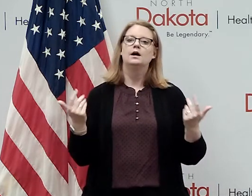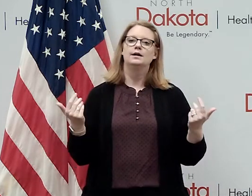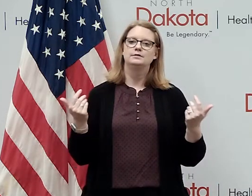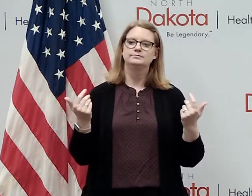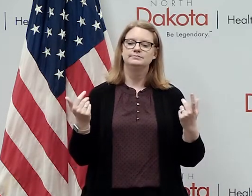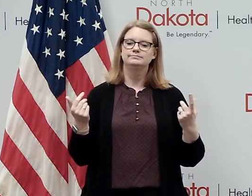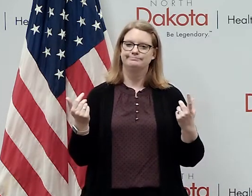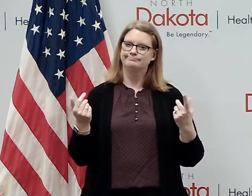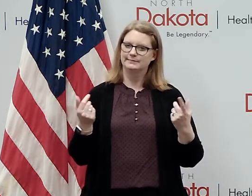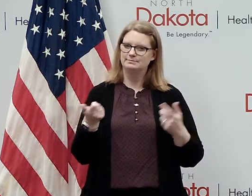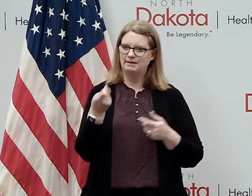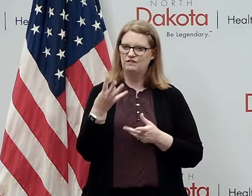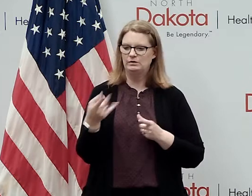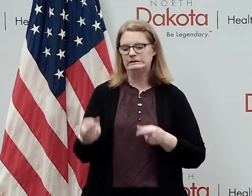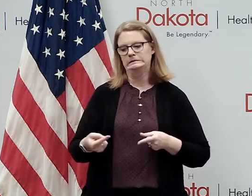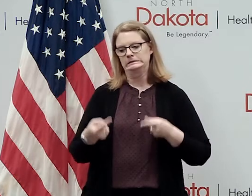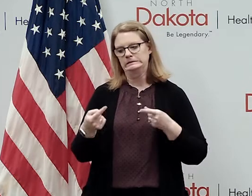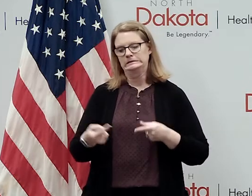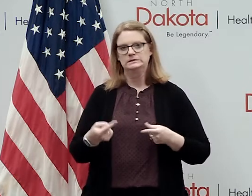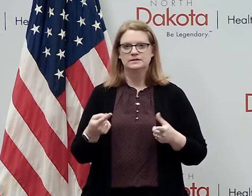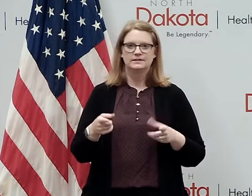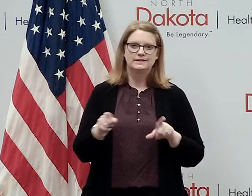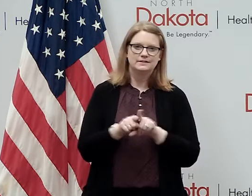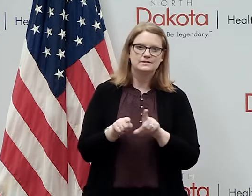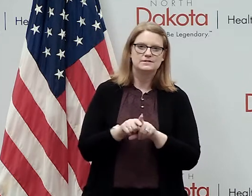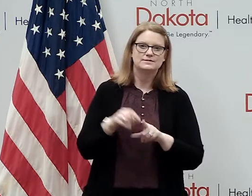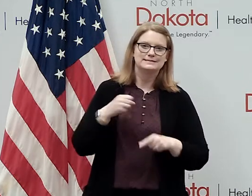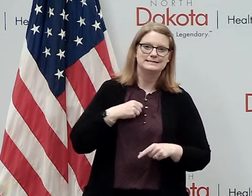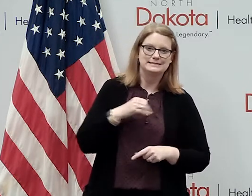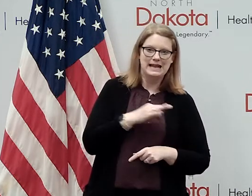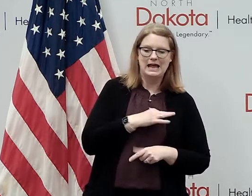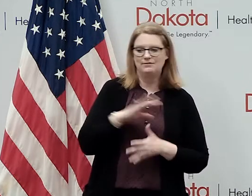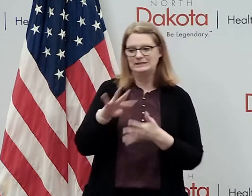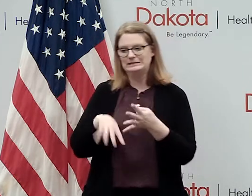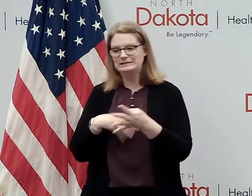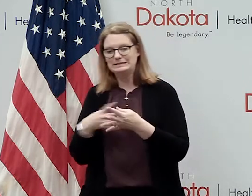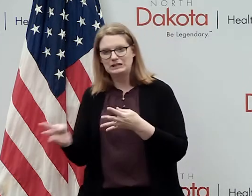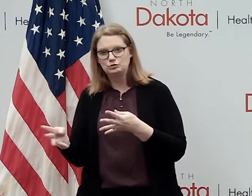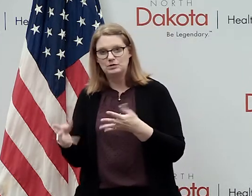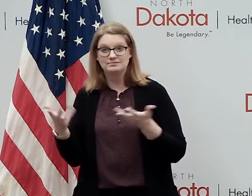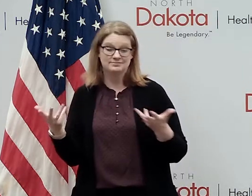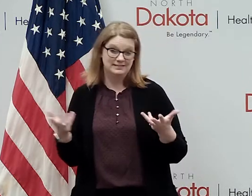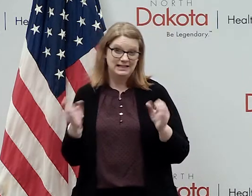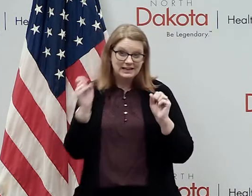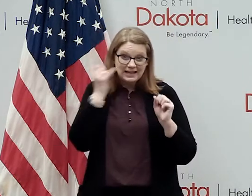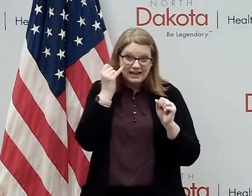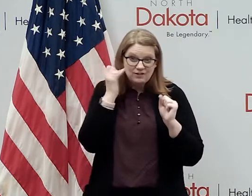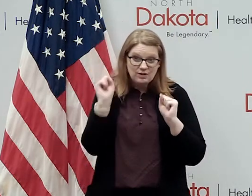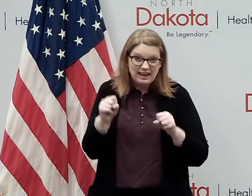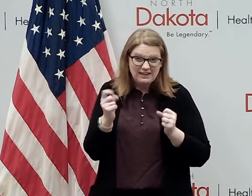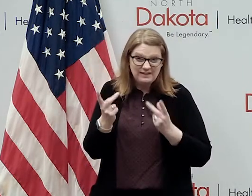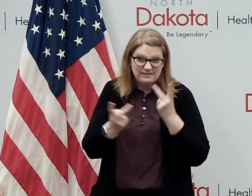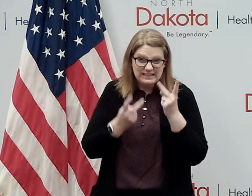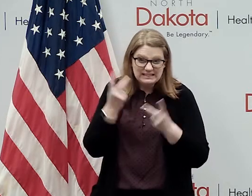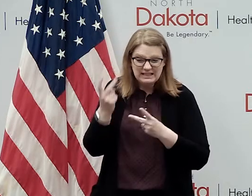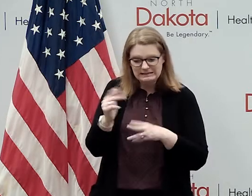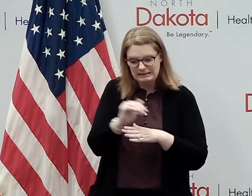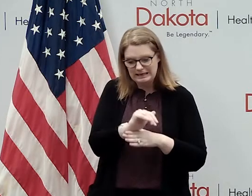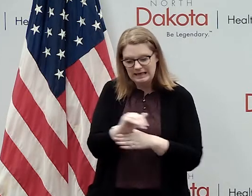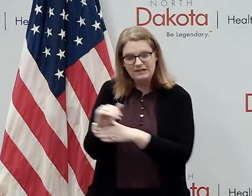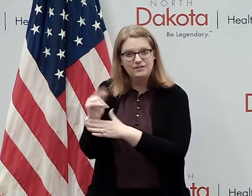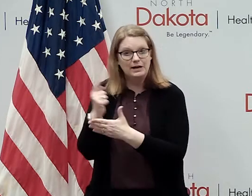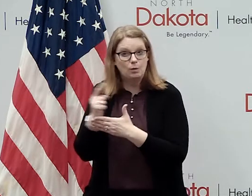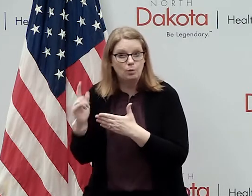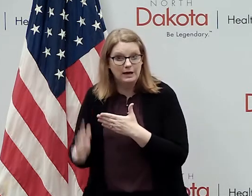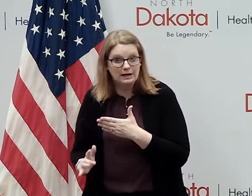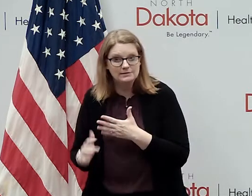been challenges with staffing and scheduling throughout this, but if there's a way to do visitation in evenings or weekends